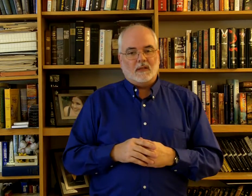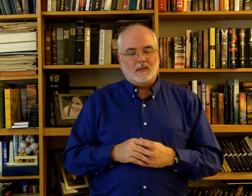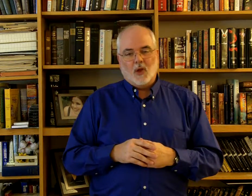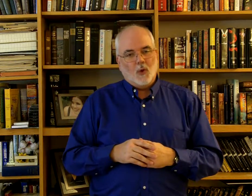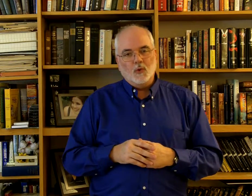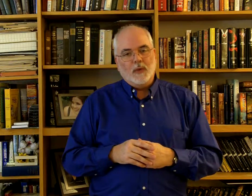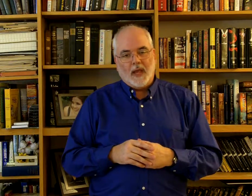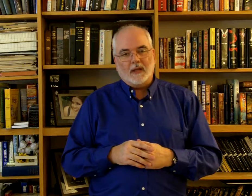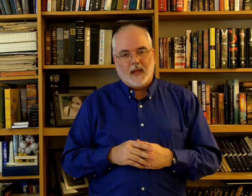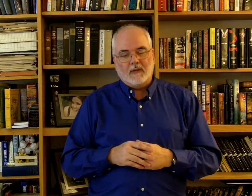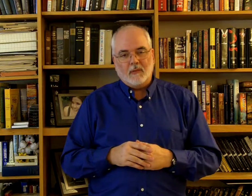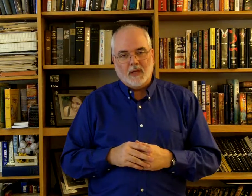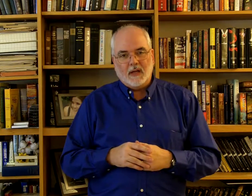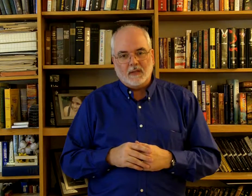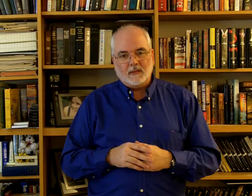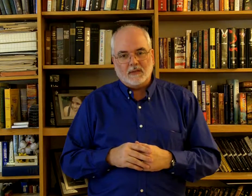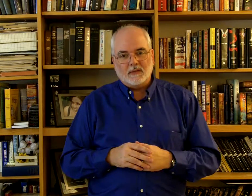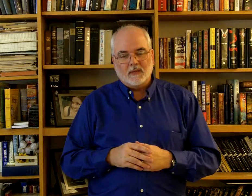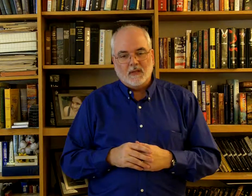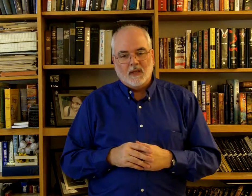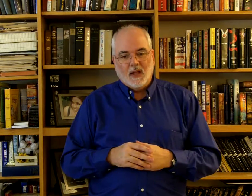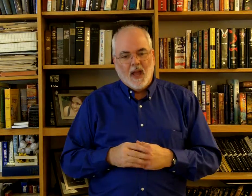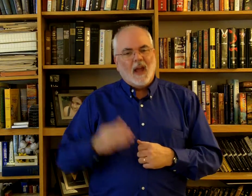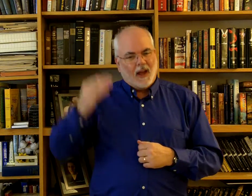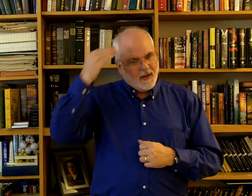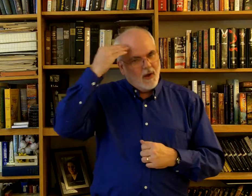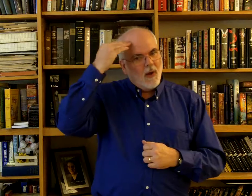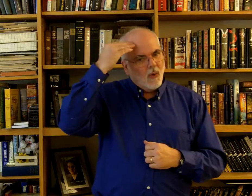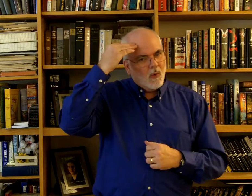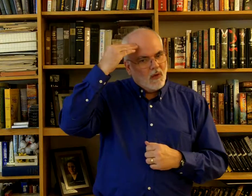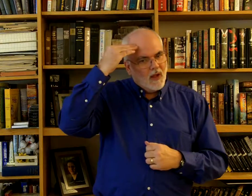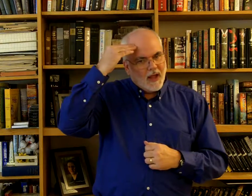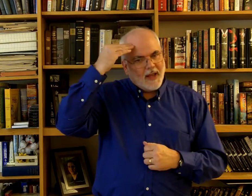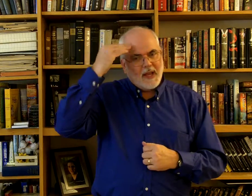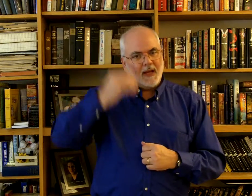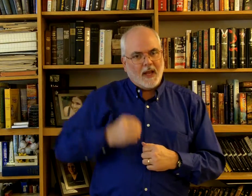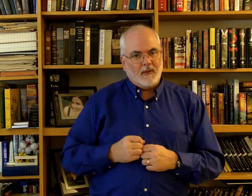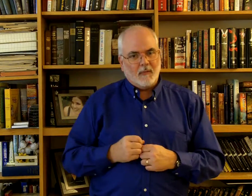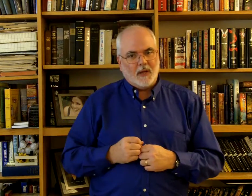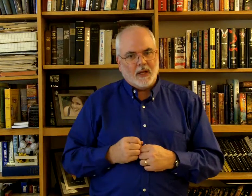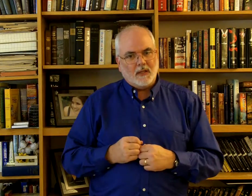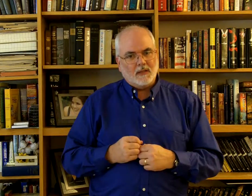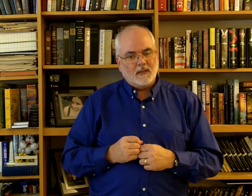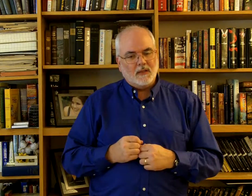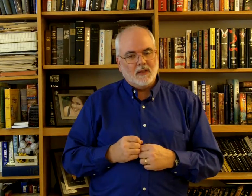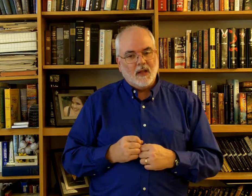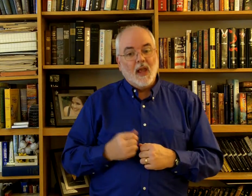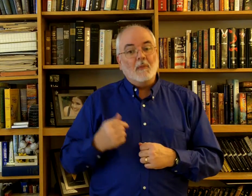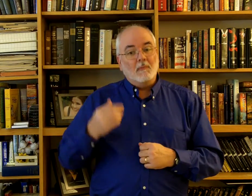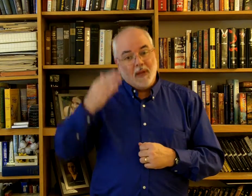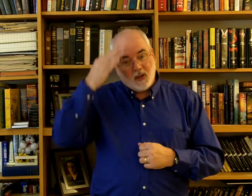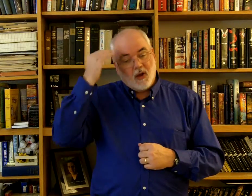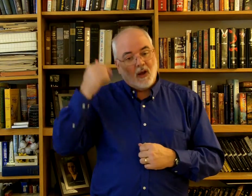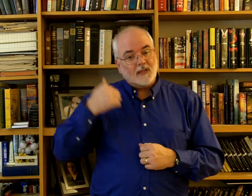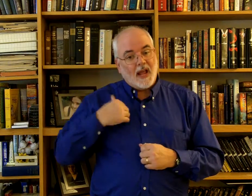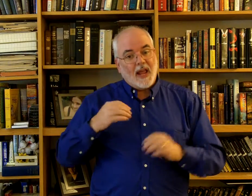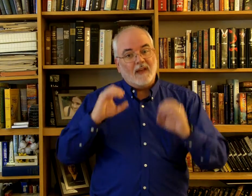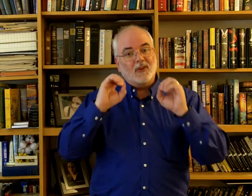No, you can't have any bananas. I know I can't have any bananas. Because I have